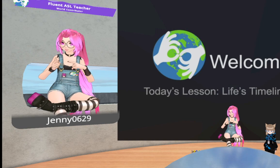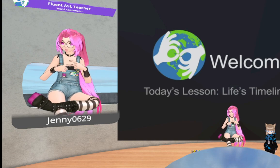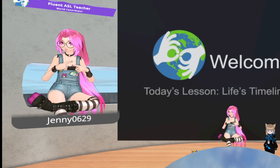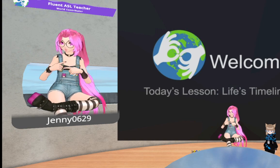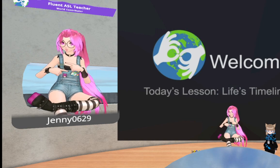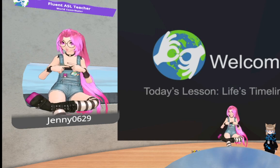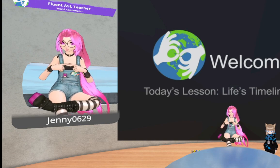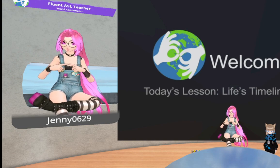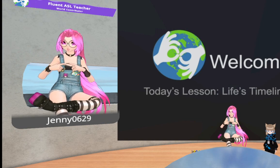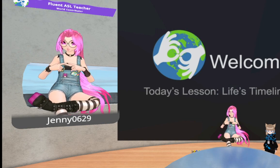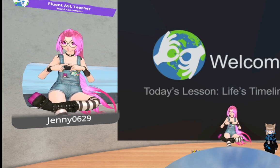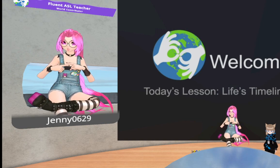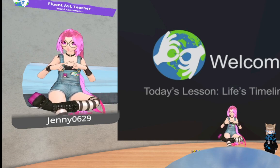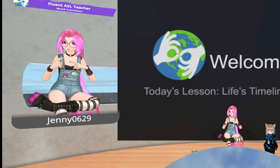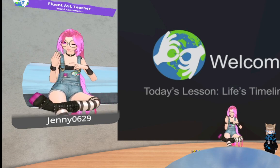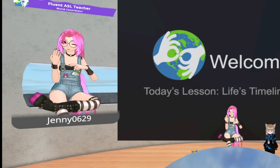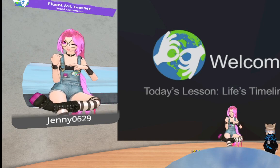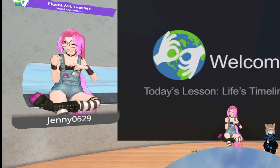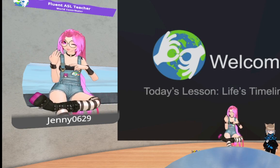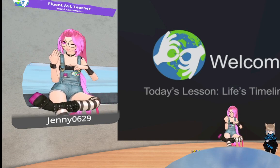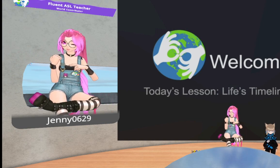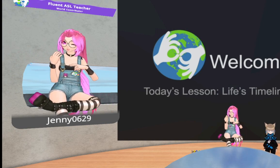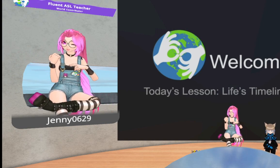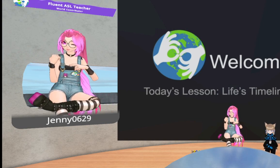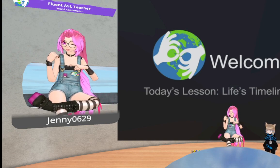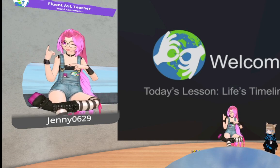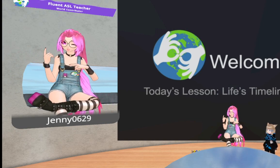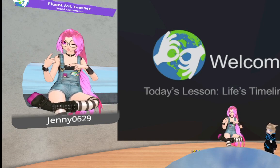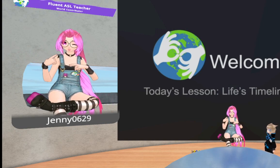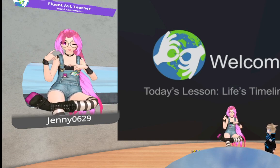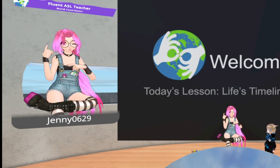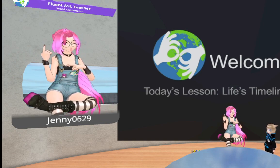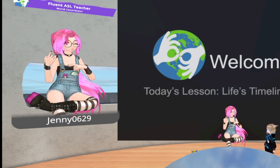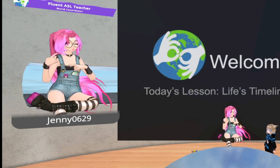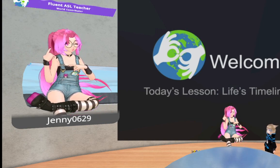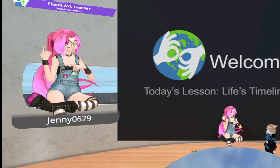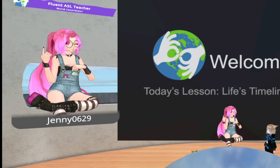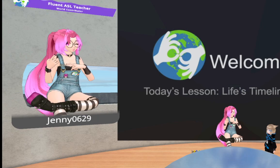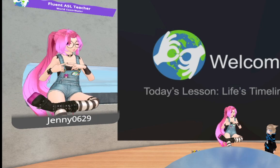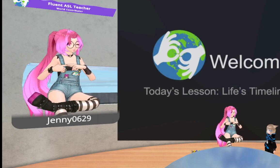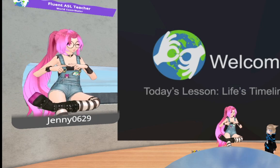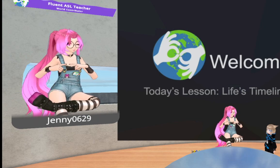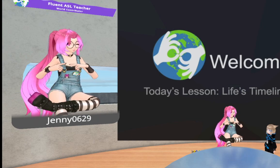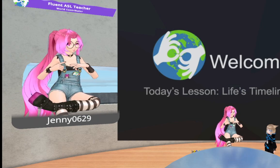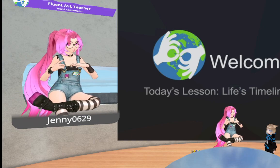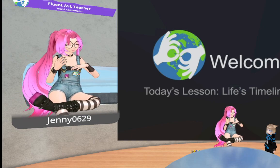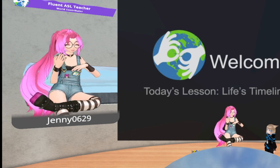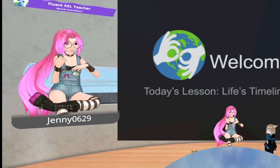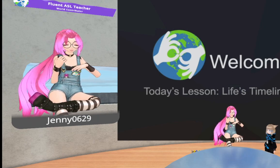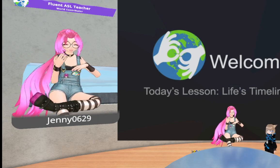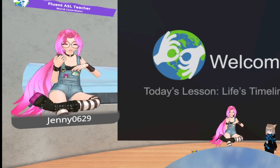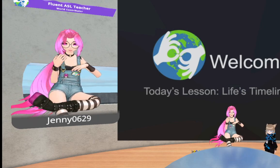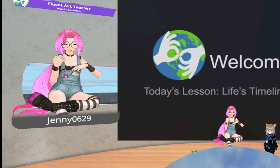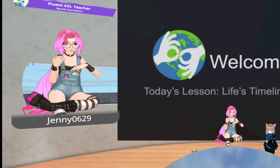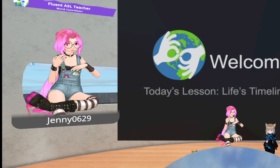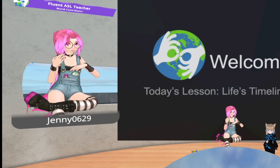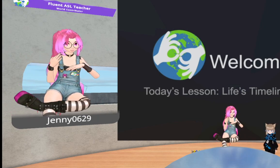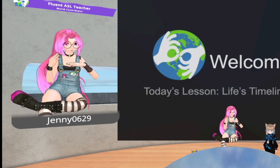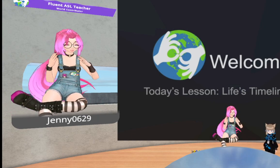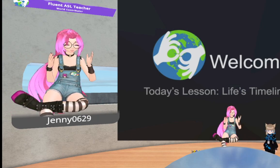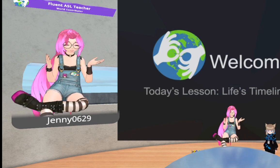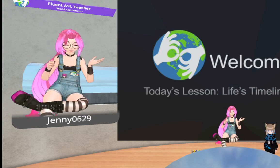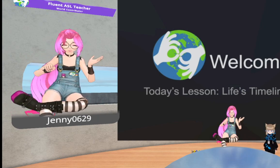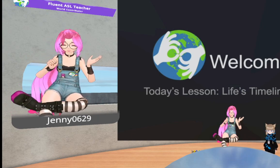weather signs, because who here has been experiencing some crazy weather? Who has been experiencing